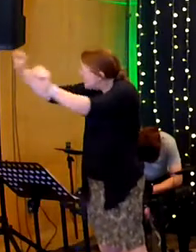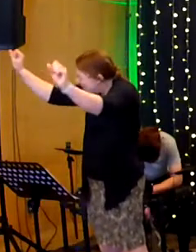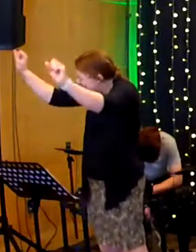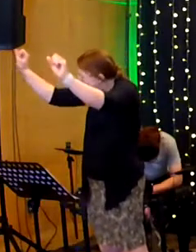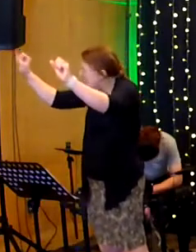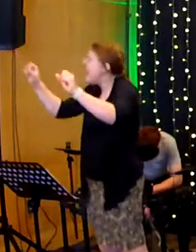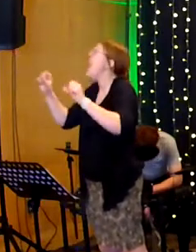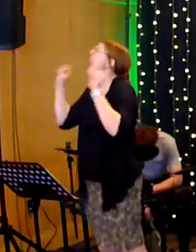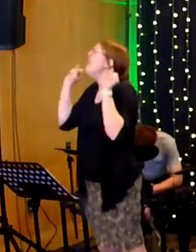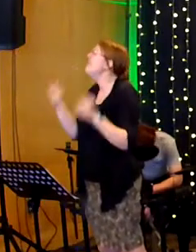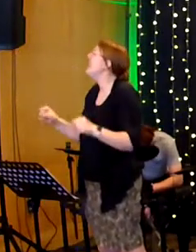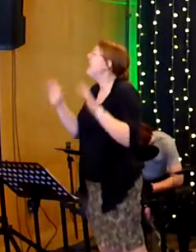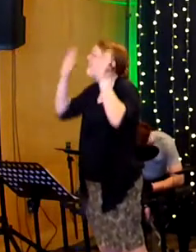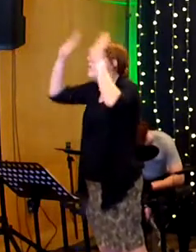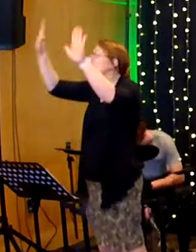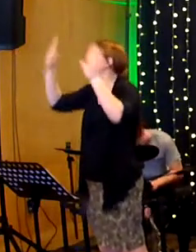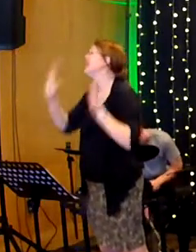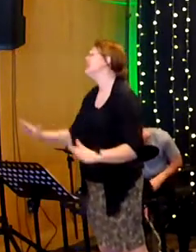but life abundant.